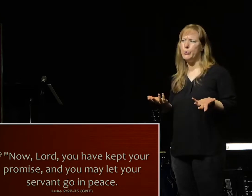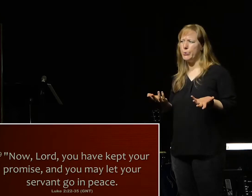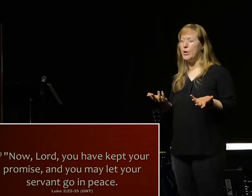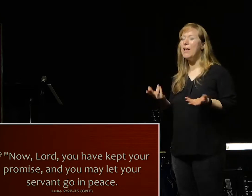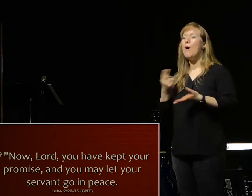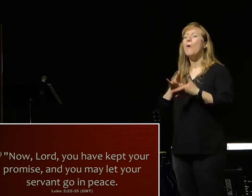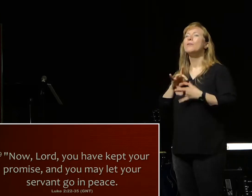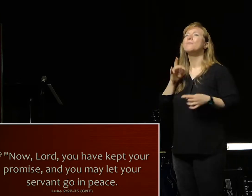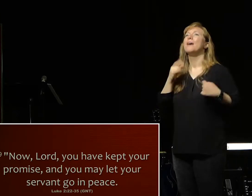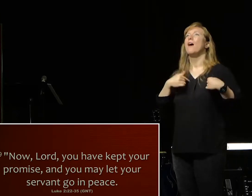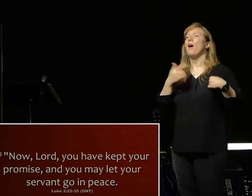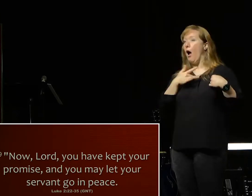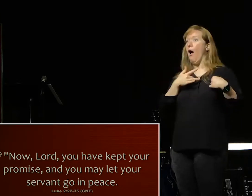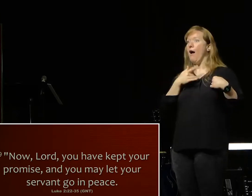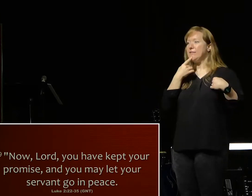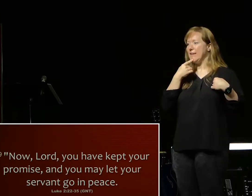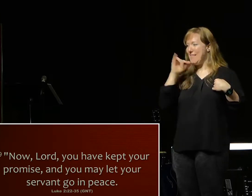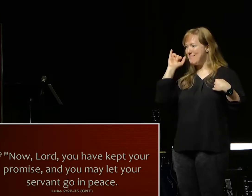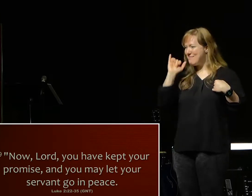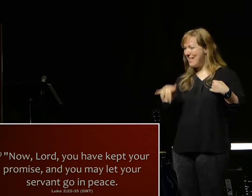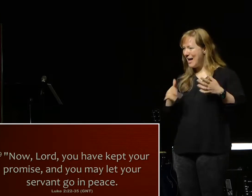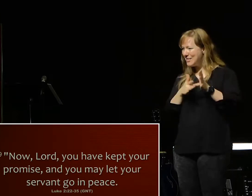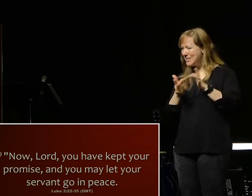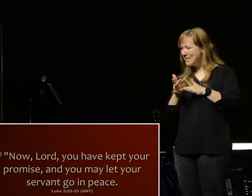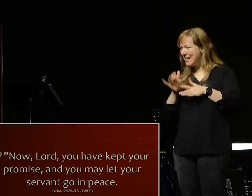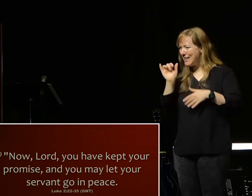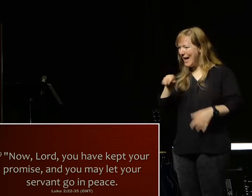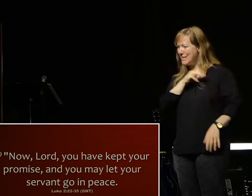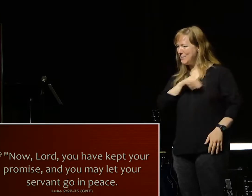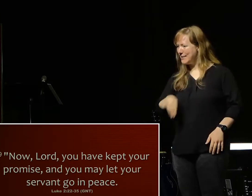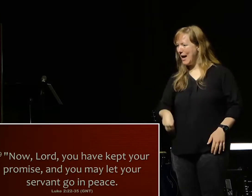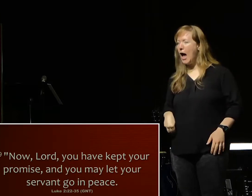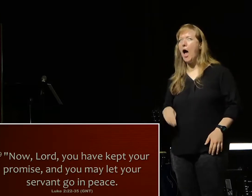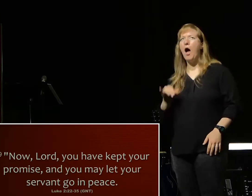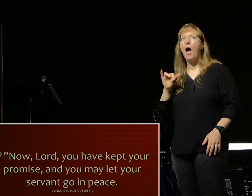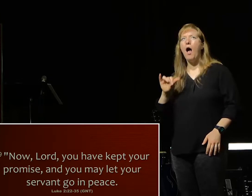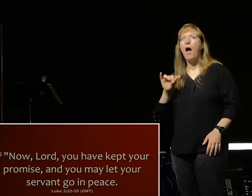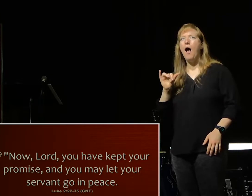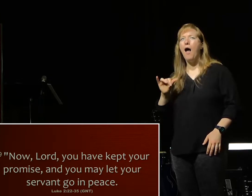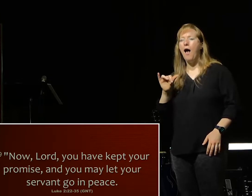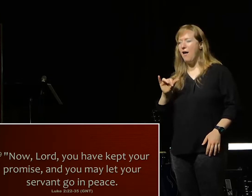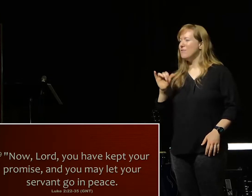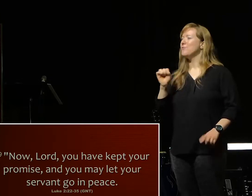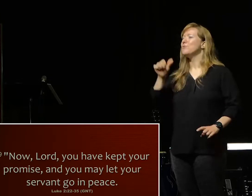The Holy Spirit revealed it to him, didn't he? He knew it. Yeah.